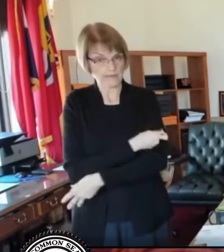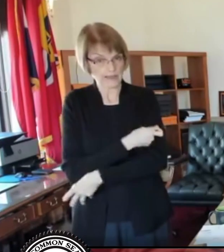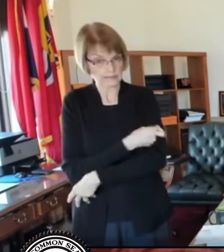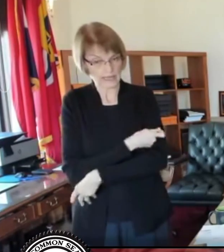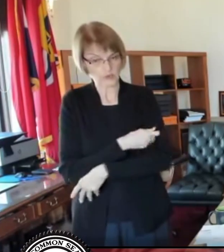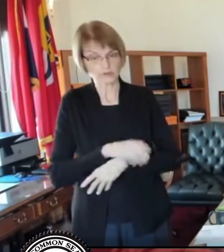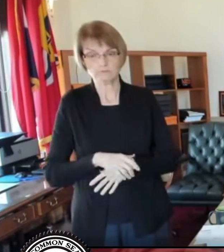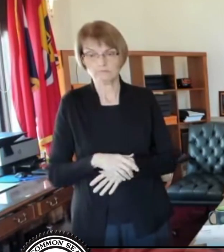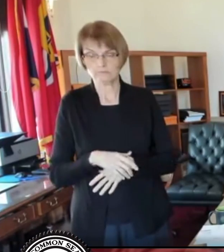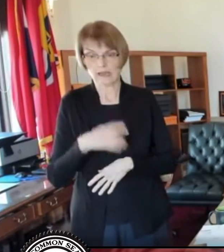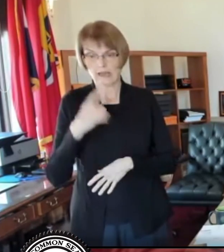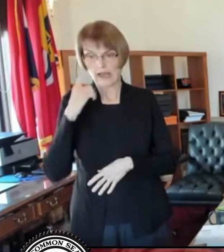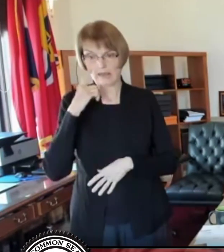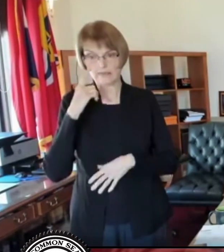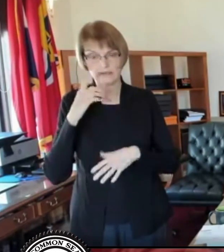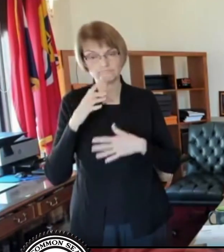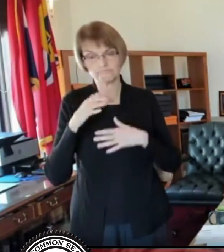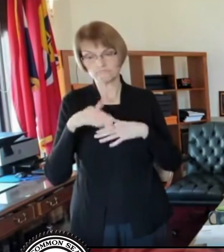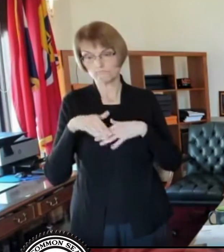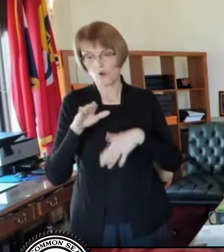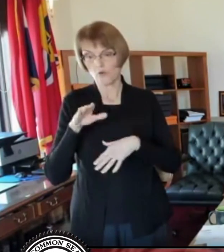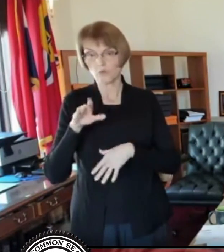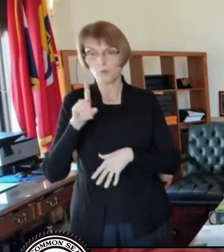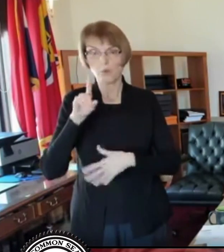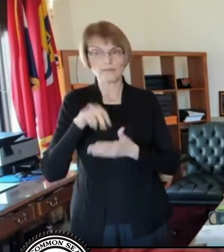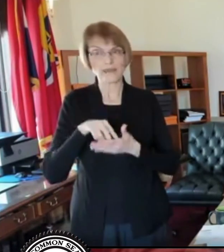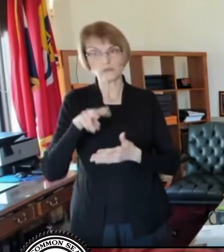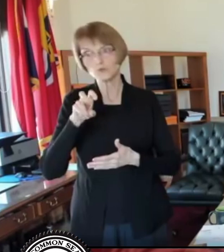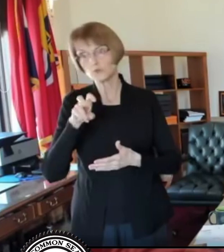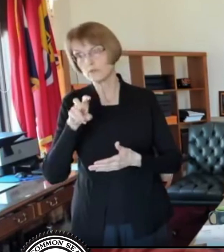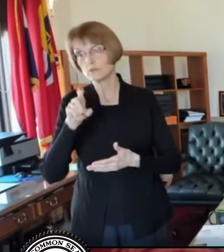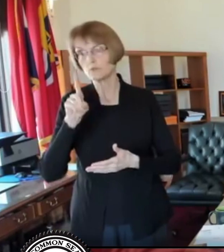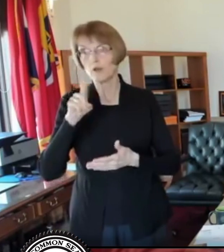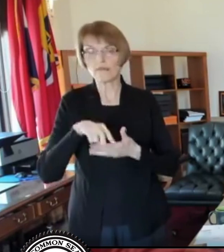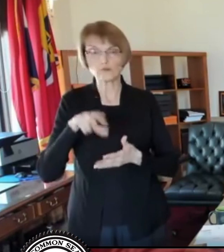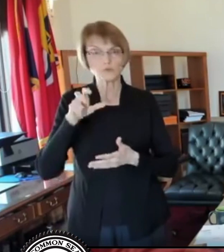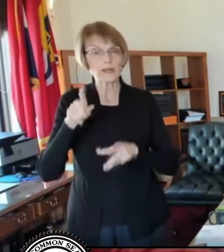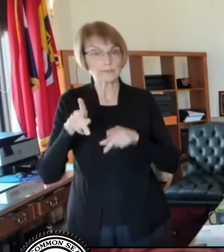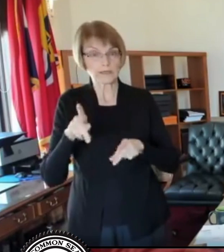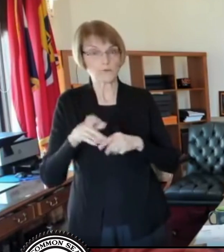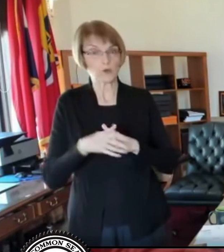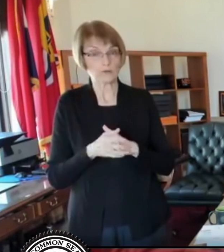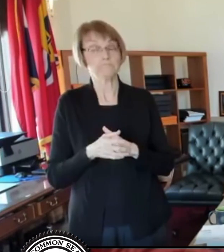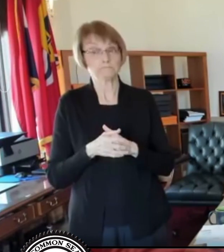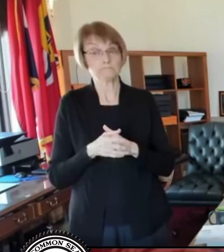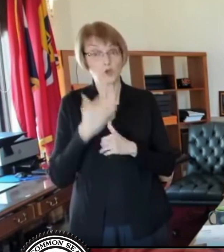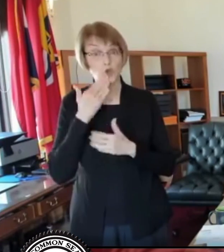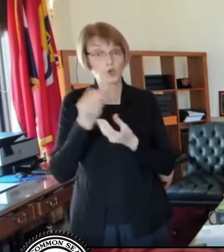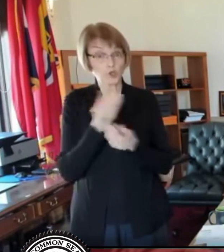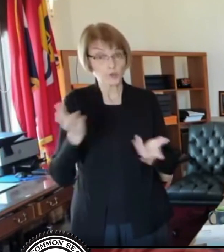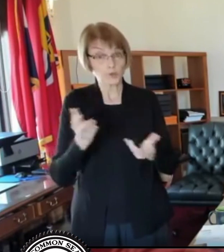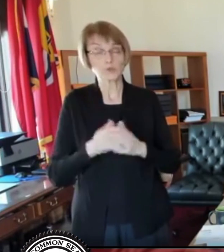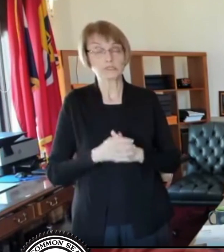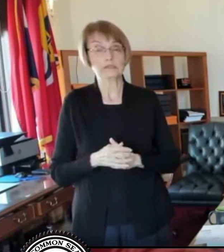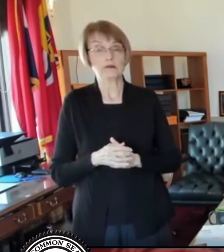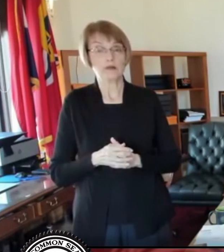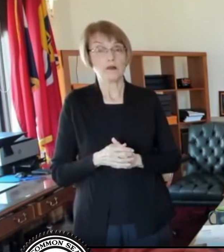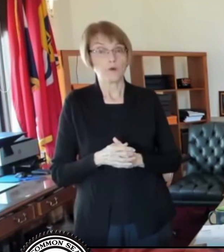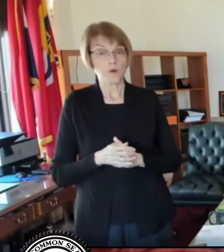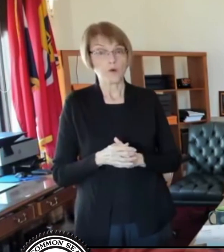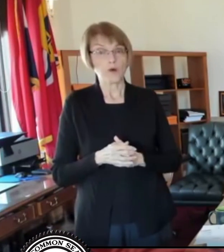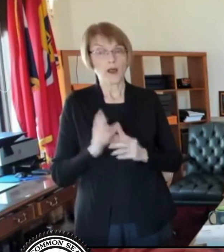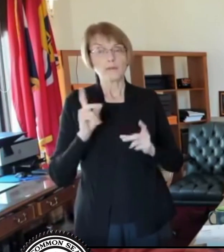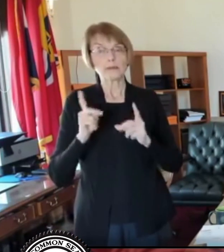vaccinated over, I guess it was 12 or 1,300 people. That's good news. People are finding